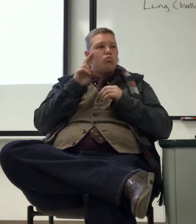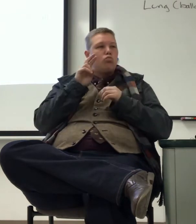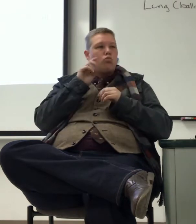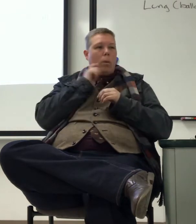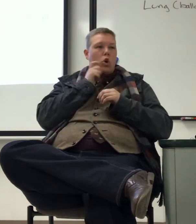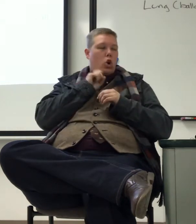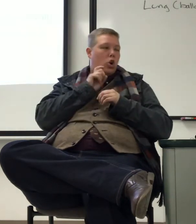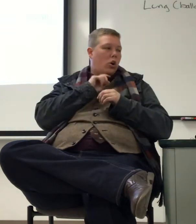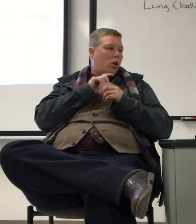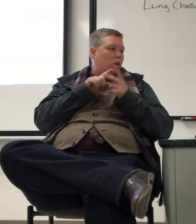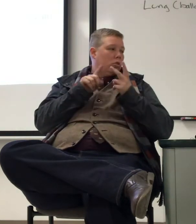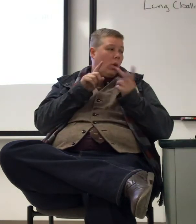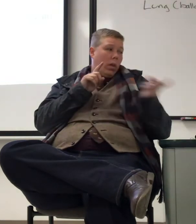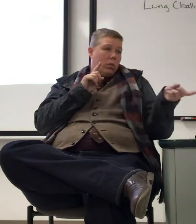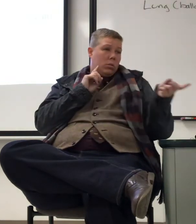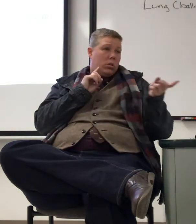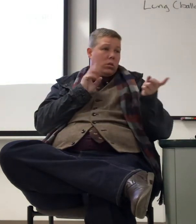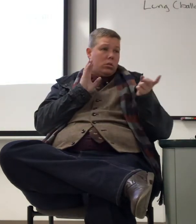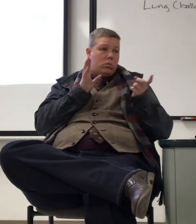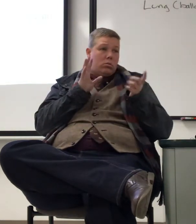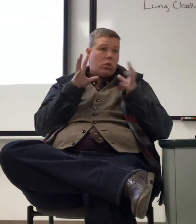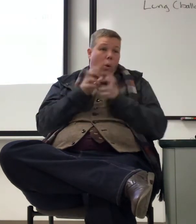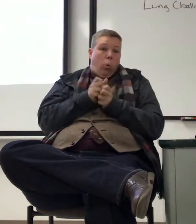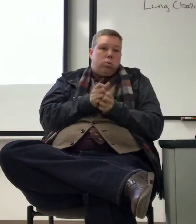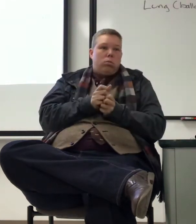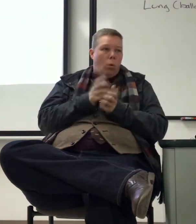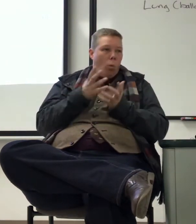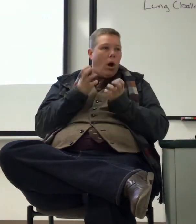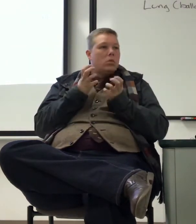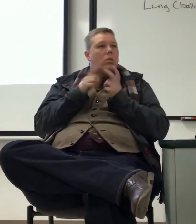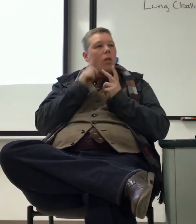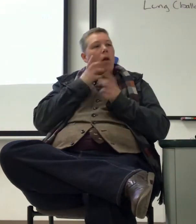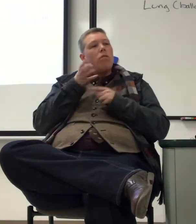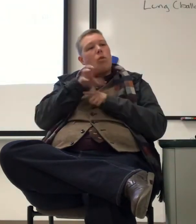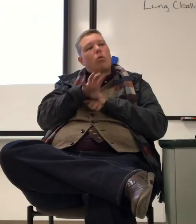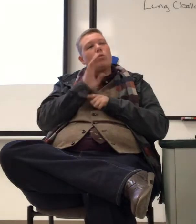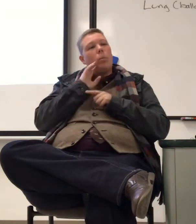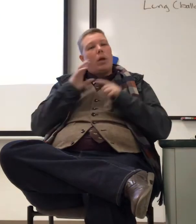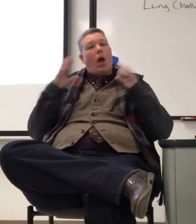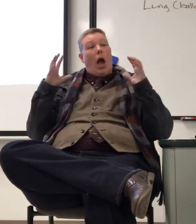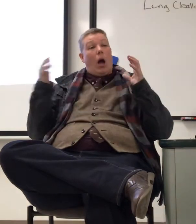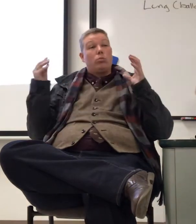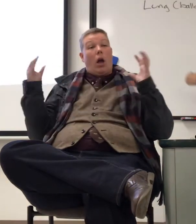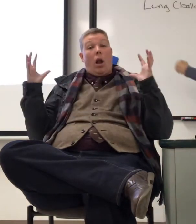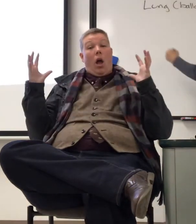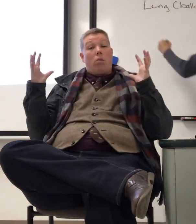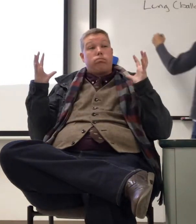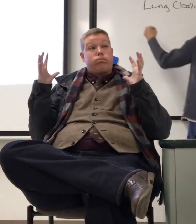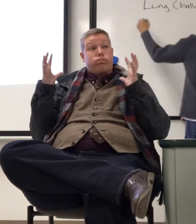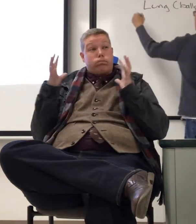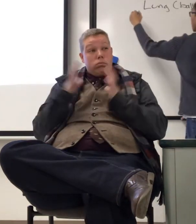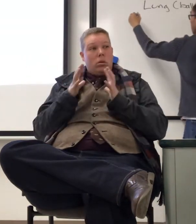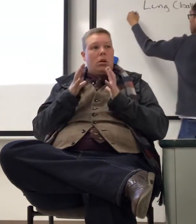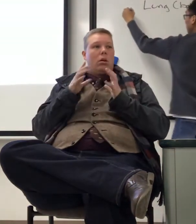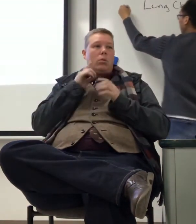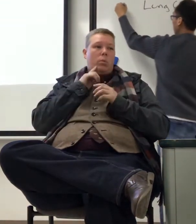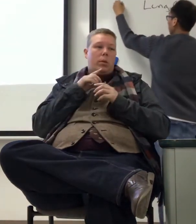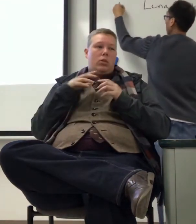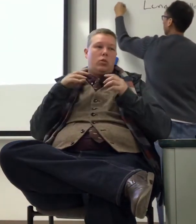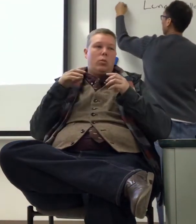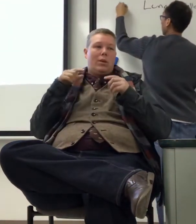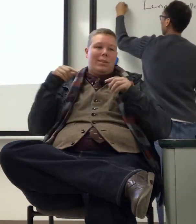It just wants to collapse. So we say that the forces acting on the lung wall are inward acting forces. I'll just